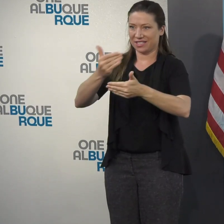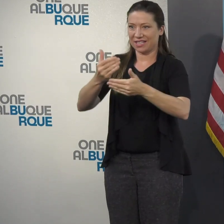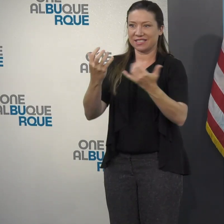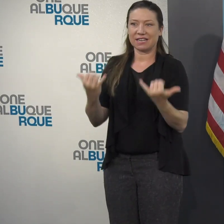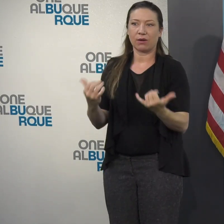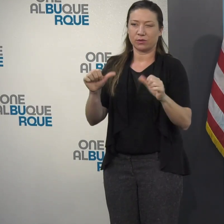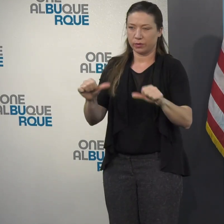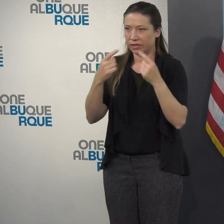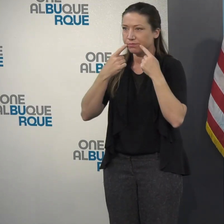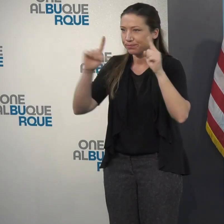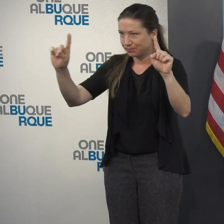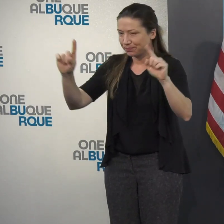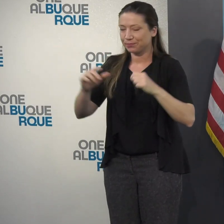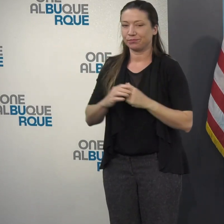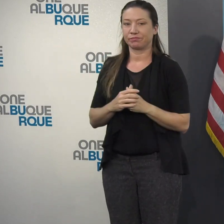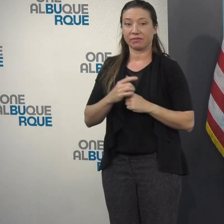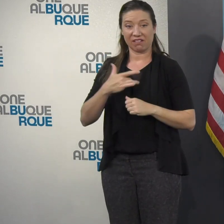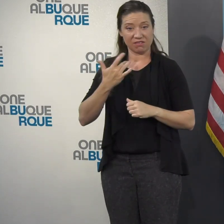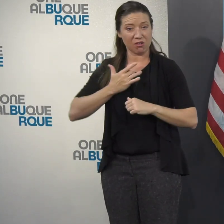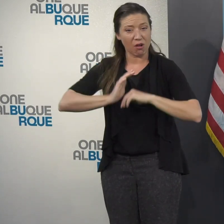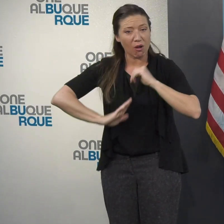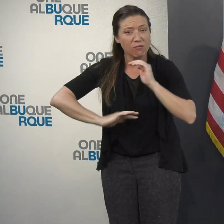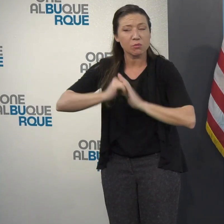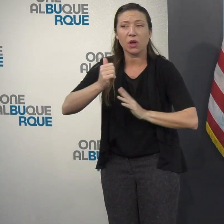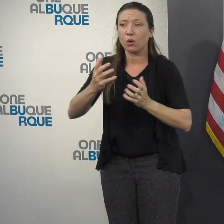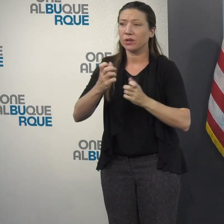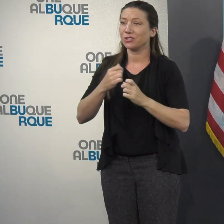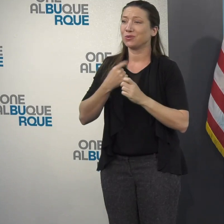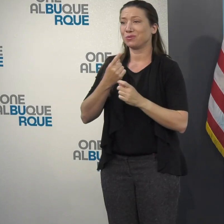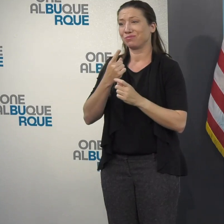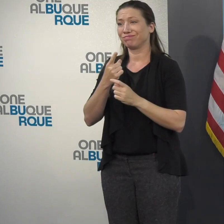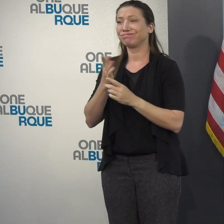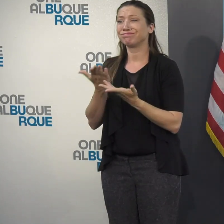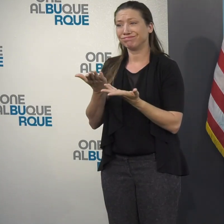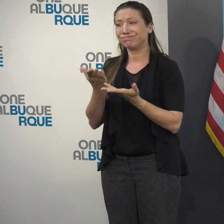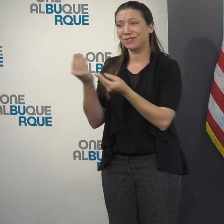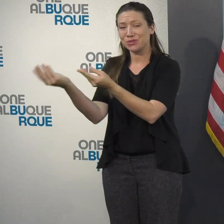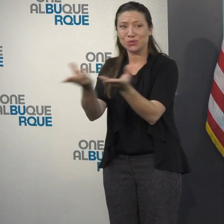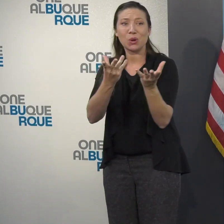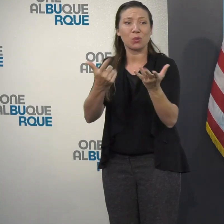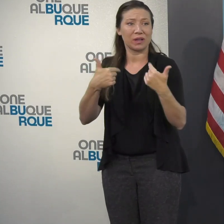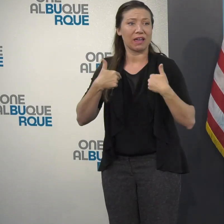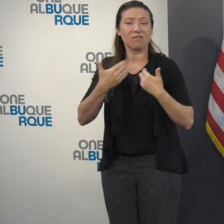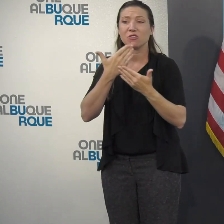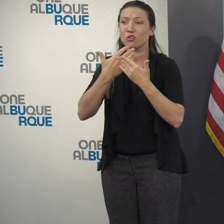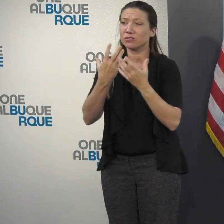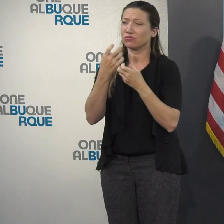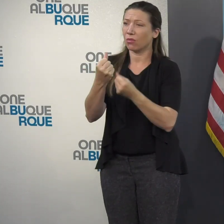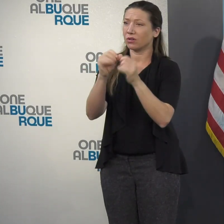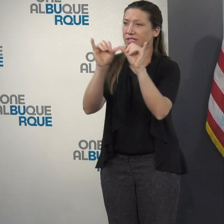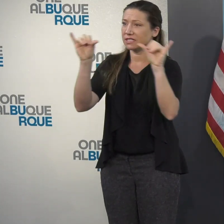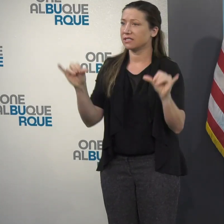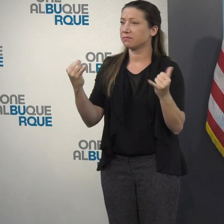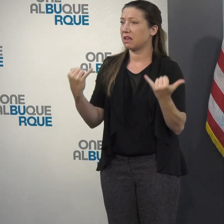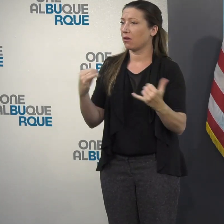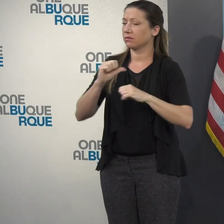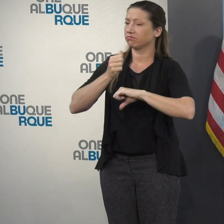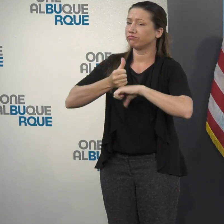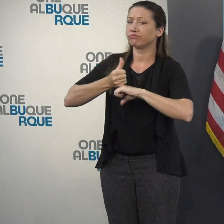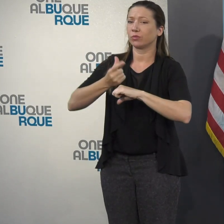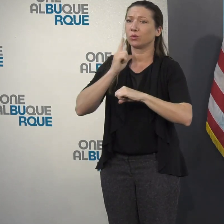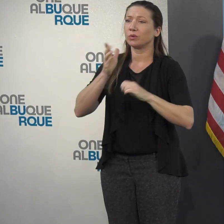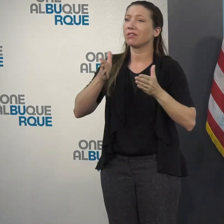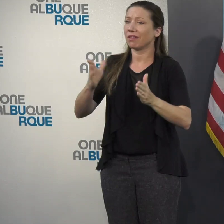that effort. So I'm very comfortable and want to assure the people of Albuquerque that we do have a good system in place that will hopefully allow us